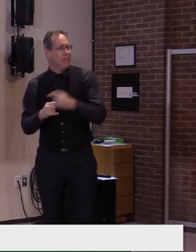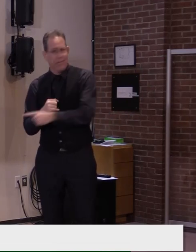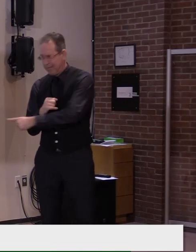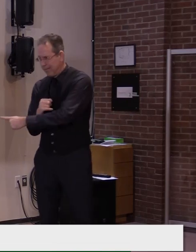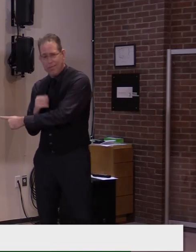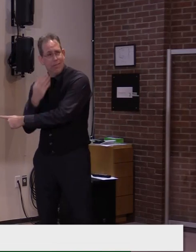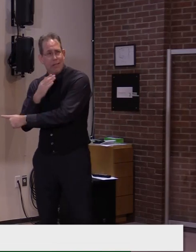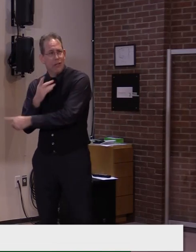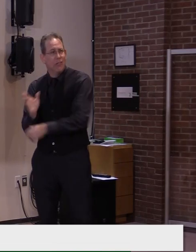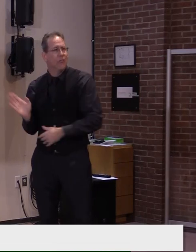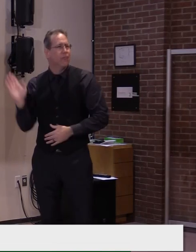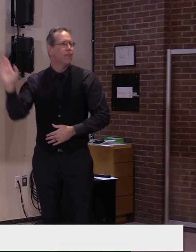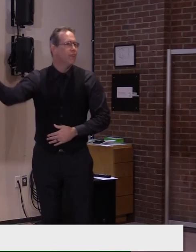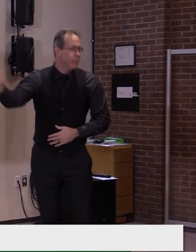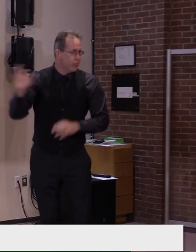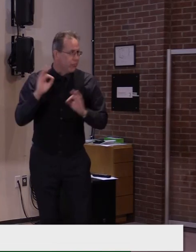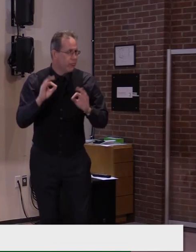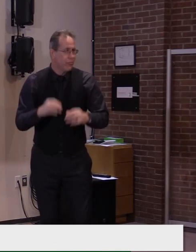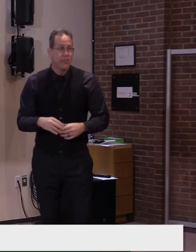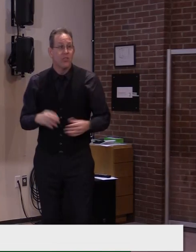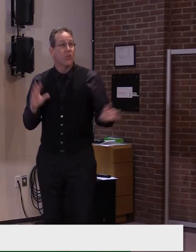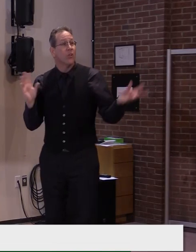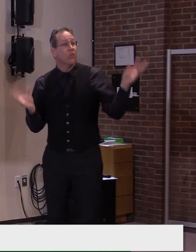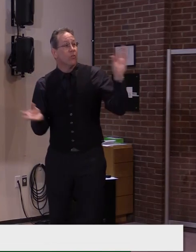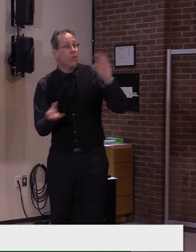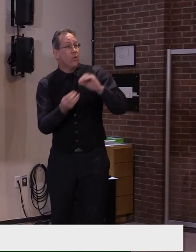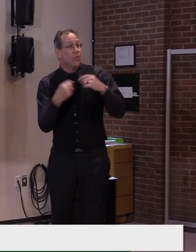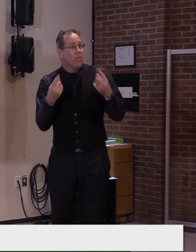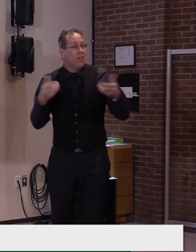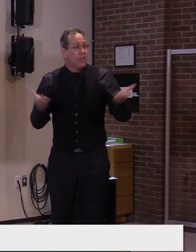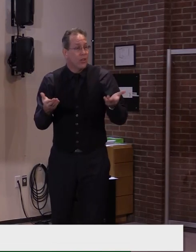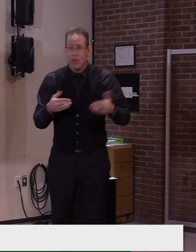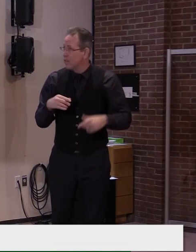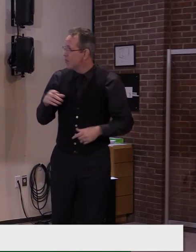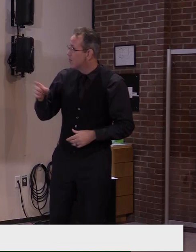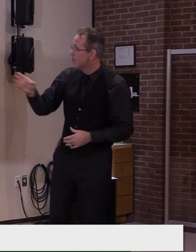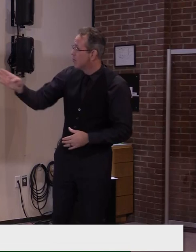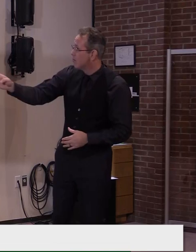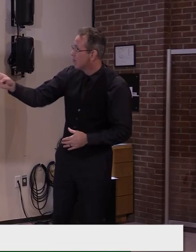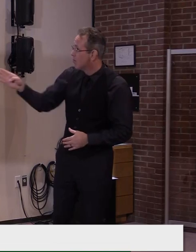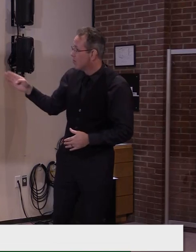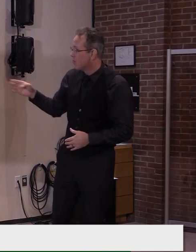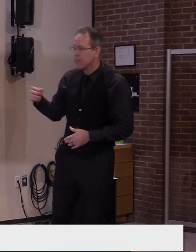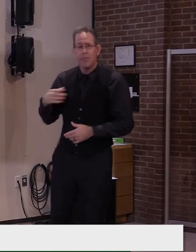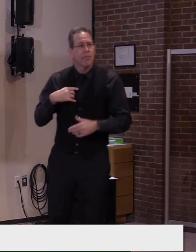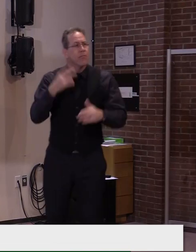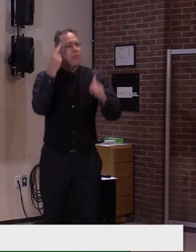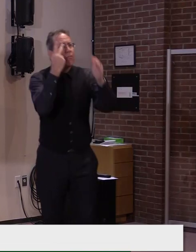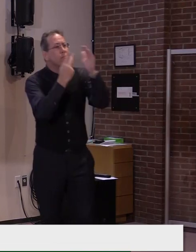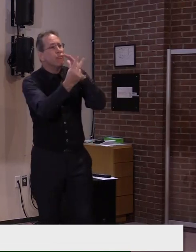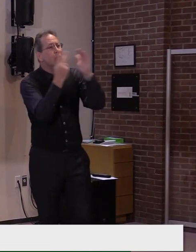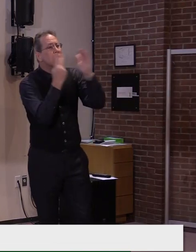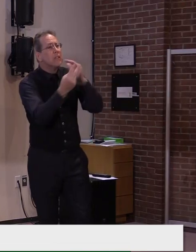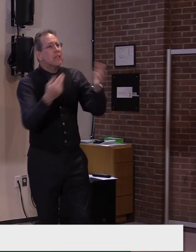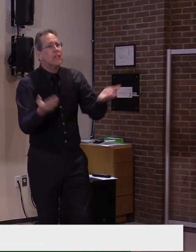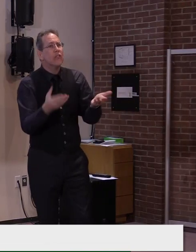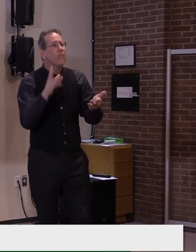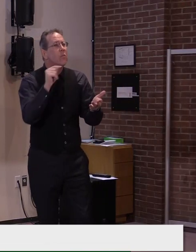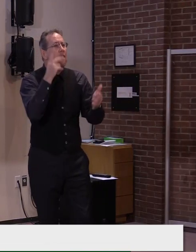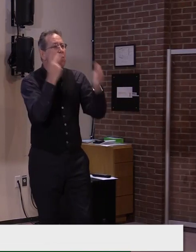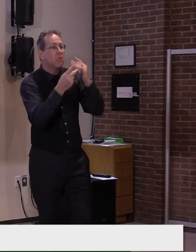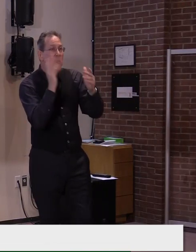where we're heading here in Vermont and in New England. And you'll see on the last slide that cases are expected